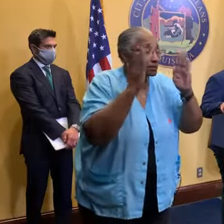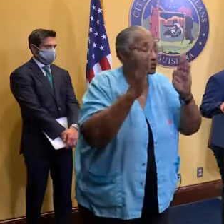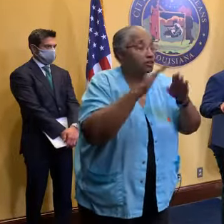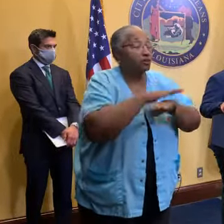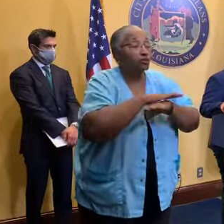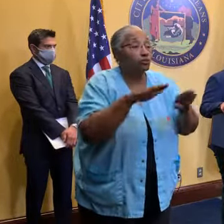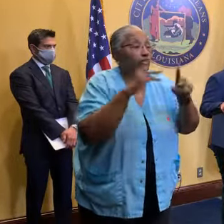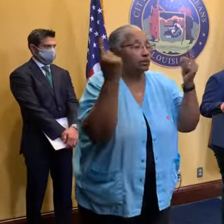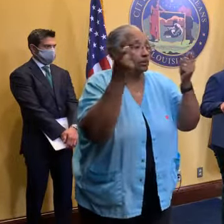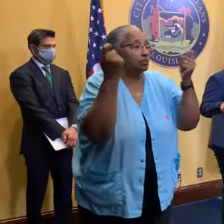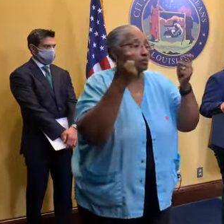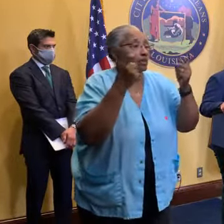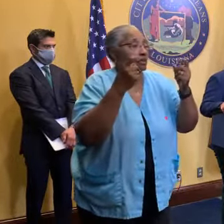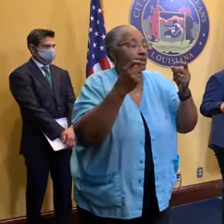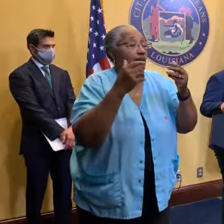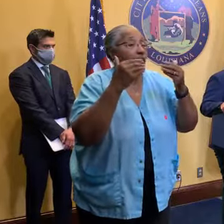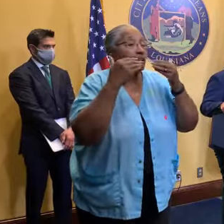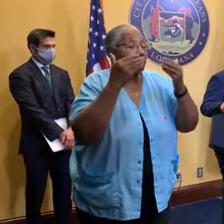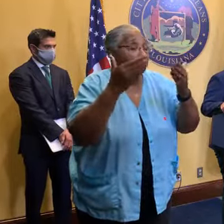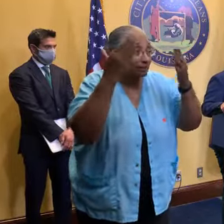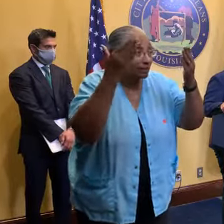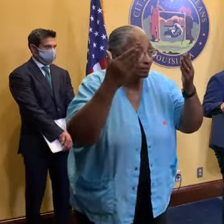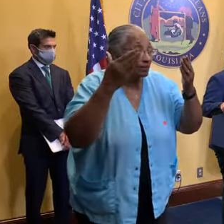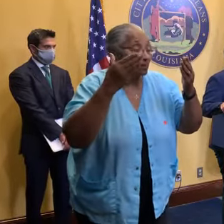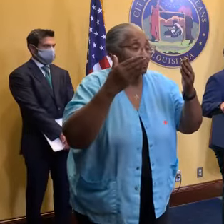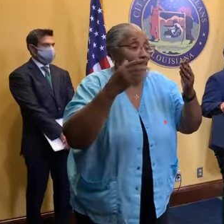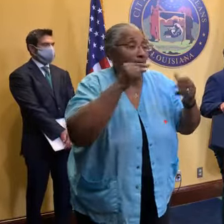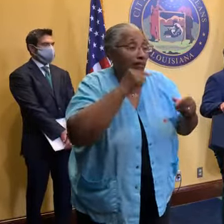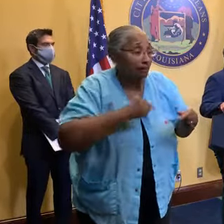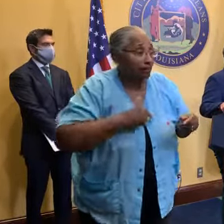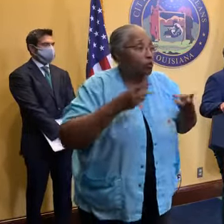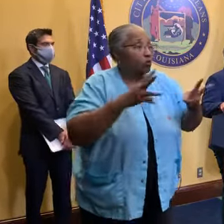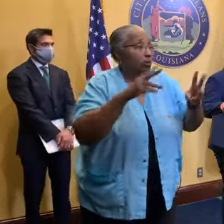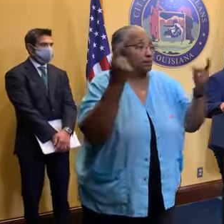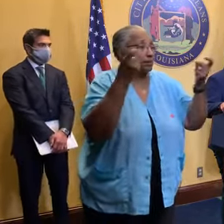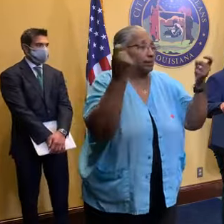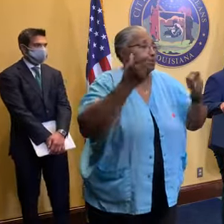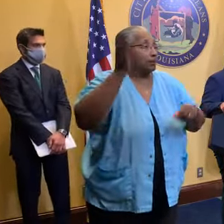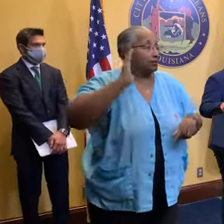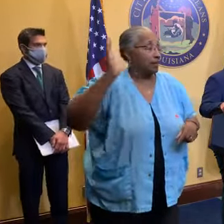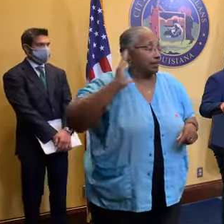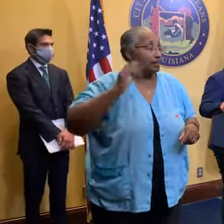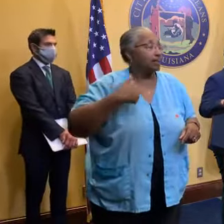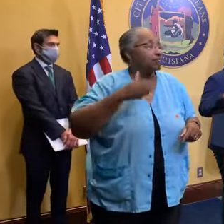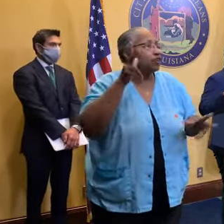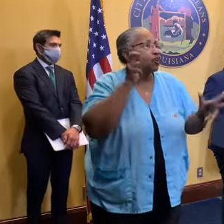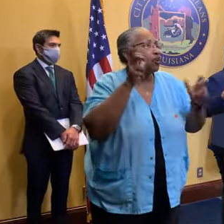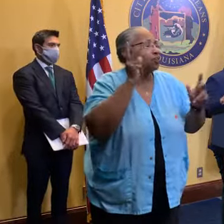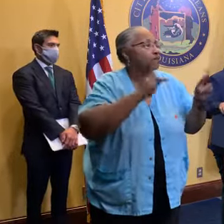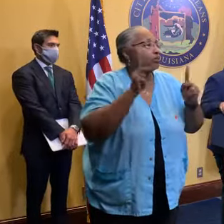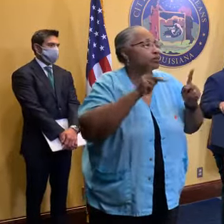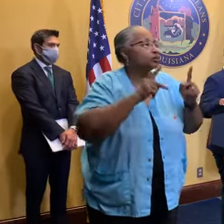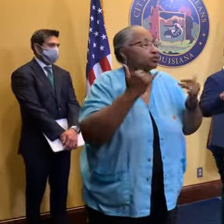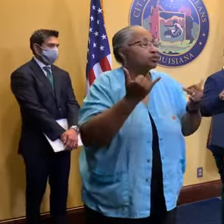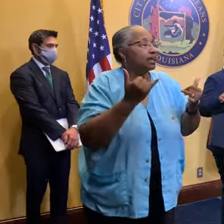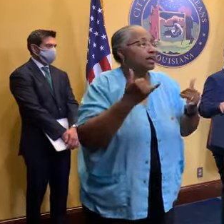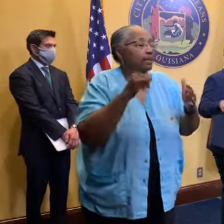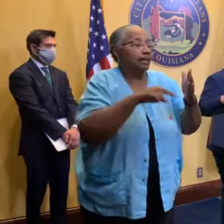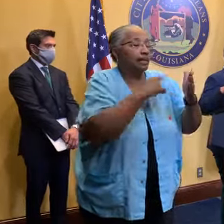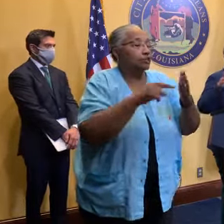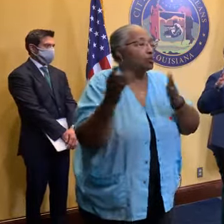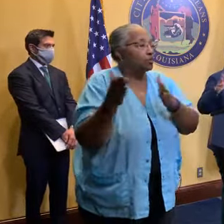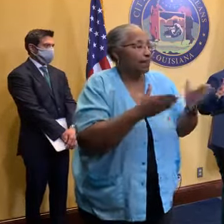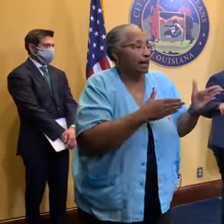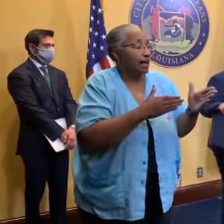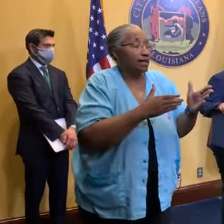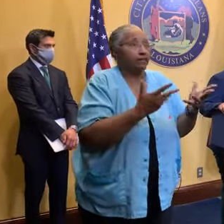not celebrate Thanksgiving as you have in the past. I've heard from people as of today saying that they've canceled plans in the first time